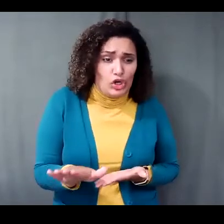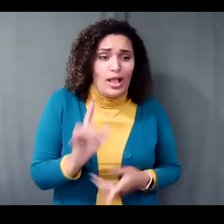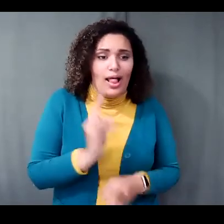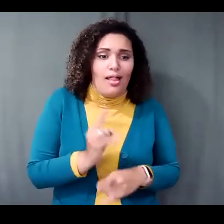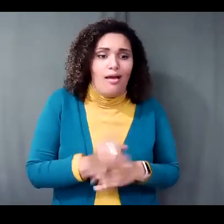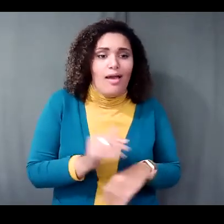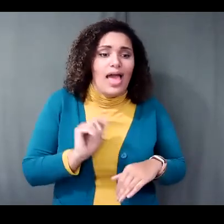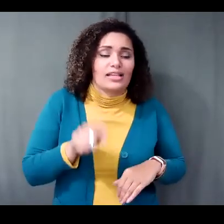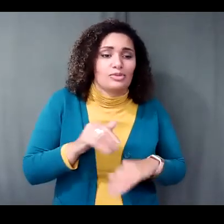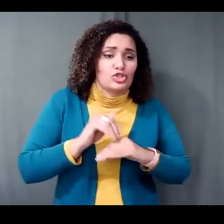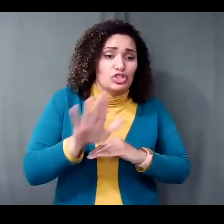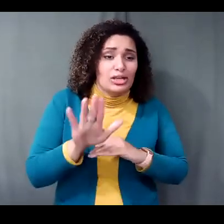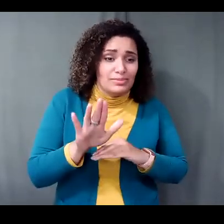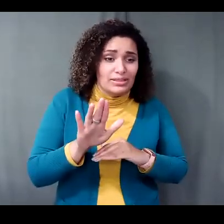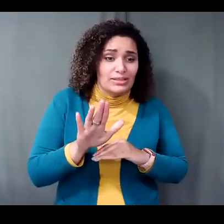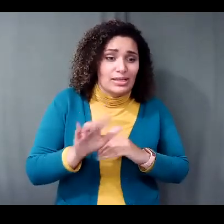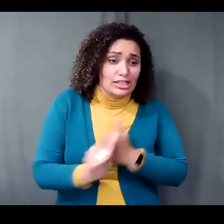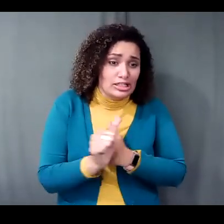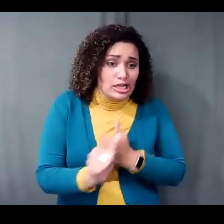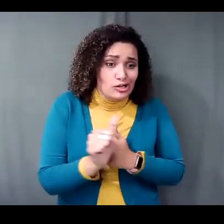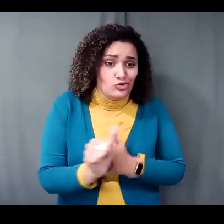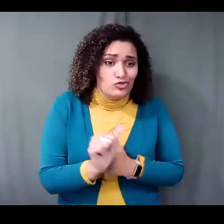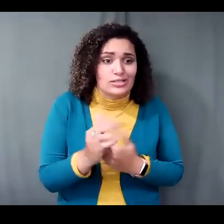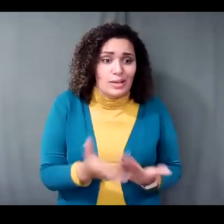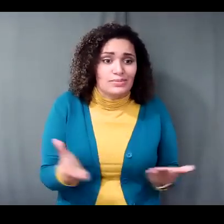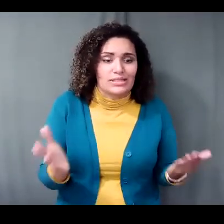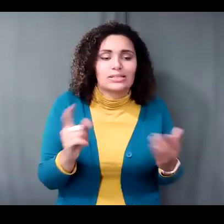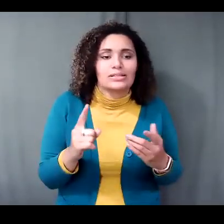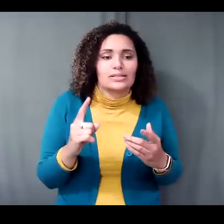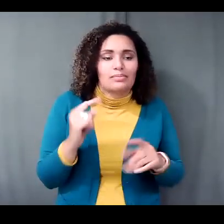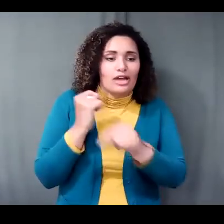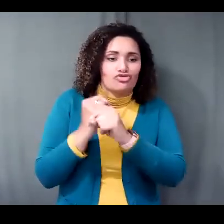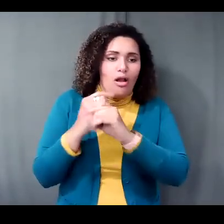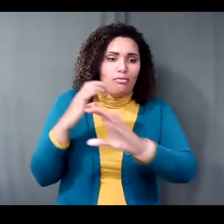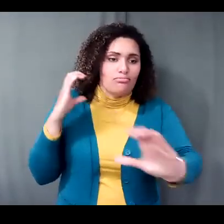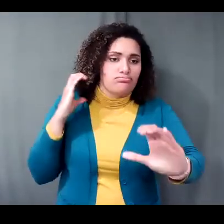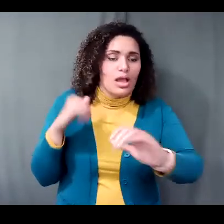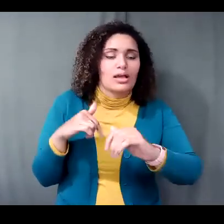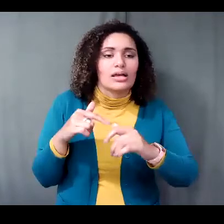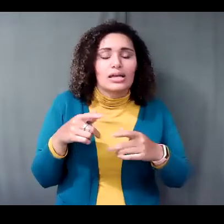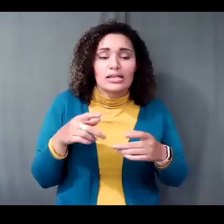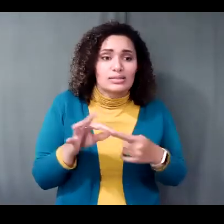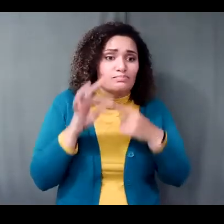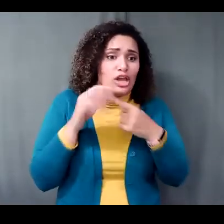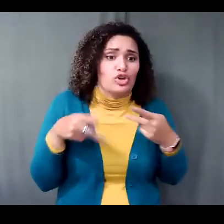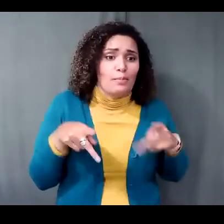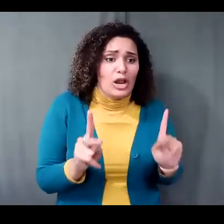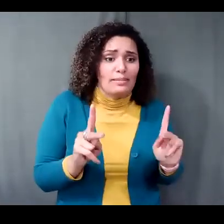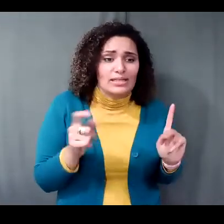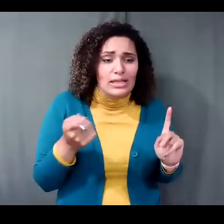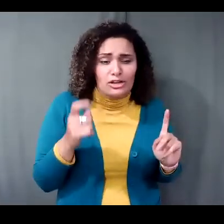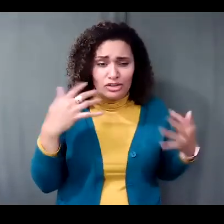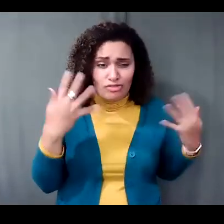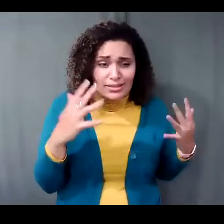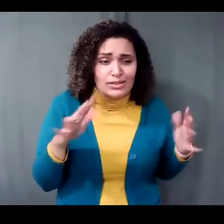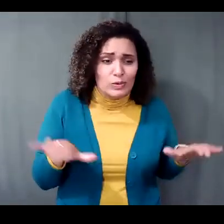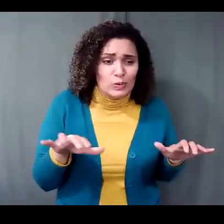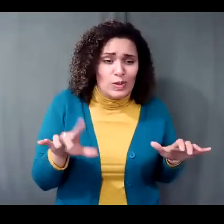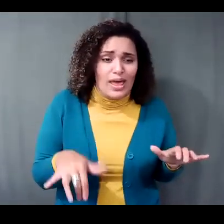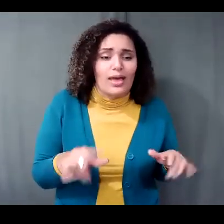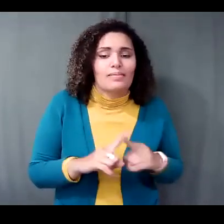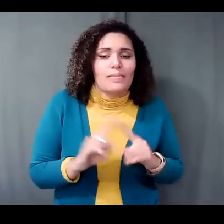I think, about. So it is starting to get some of those richer, nuttier kind of flavors coming into them. So it's a